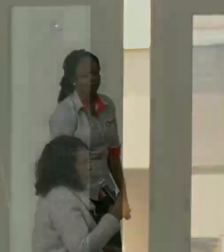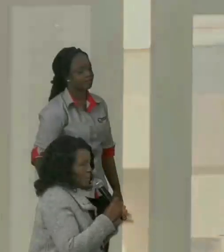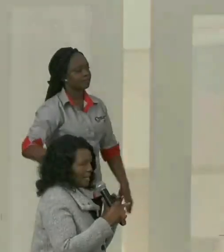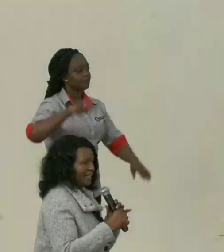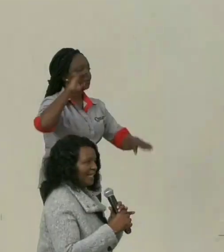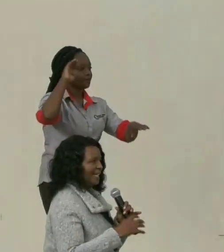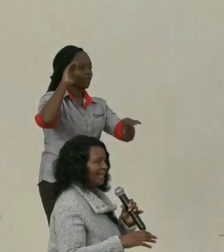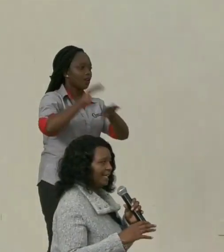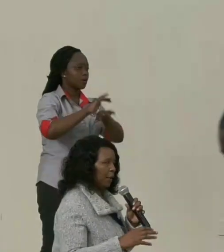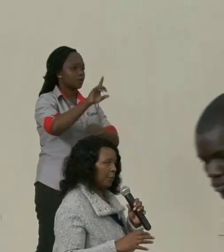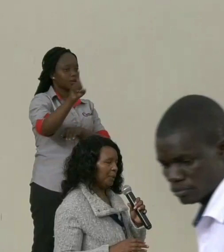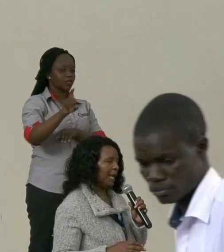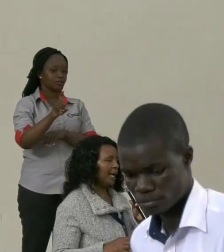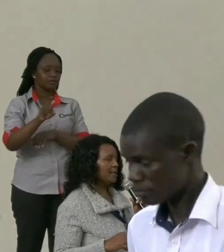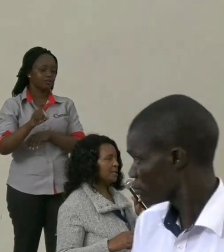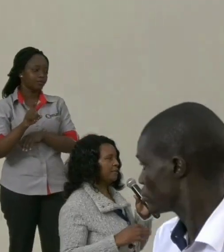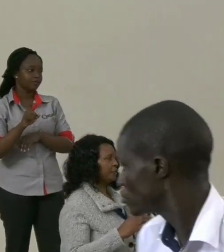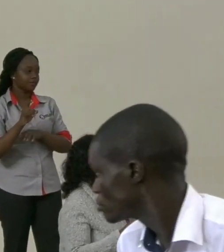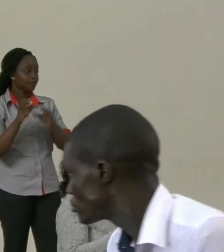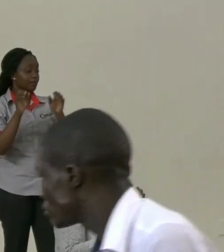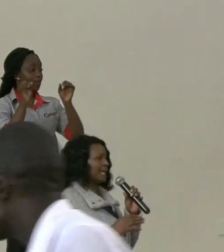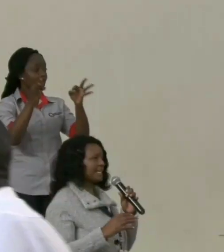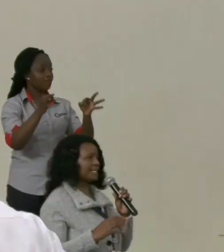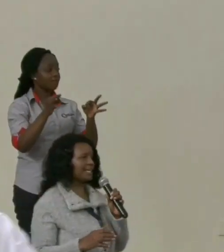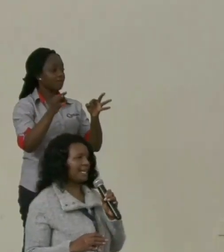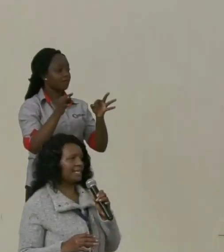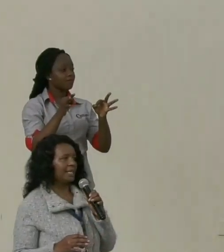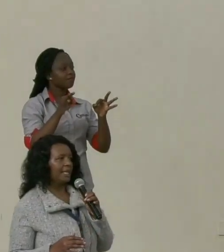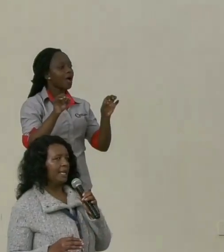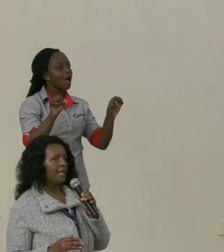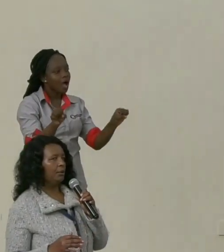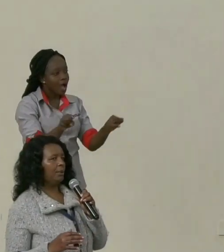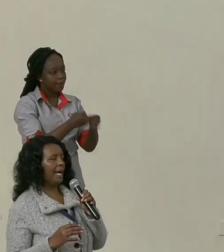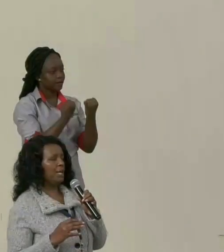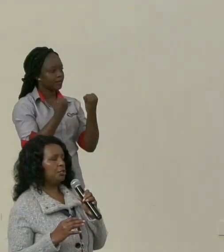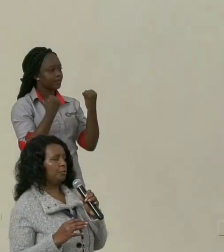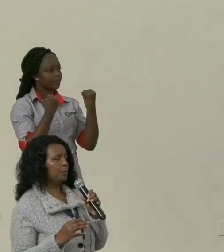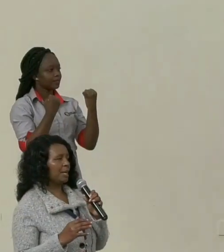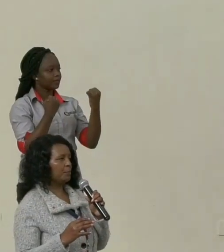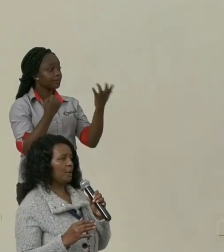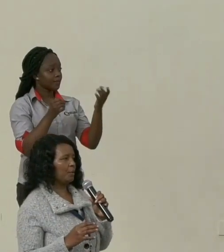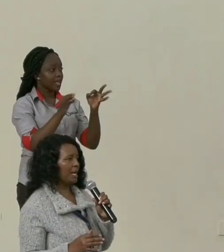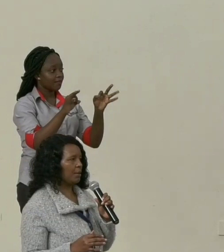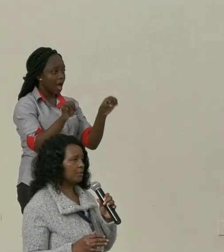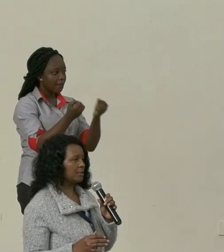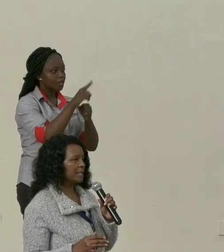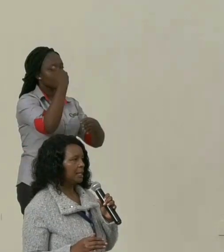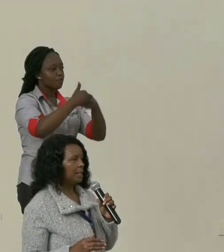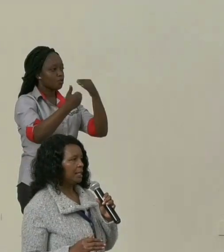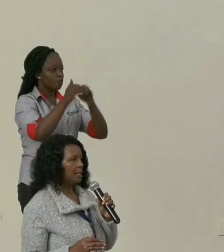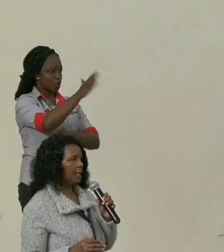A good one. Now, if you get to that extent where you put up your own